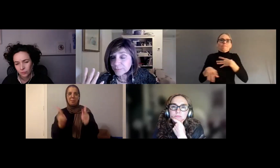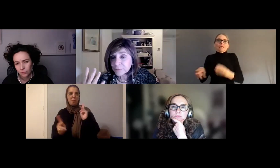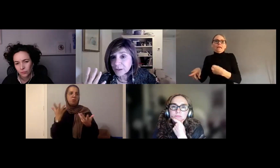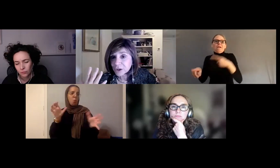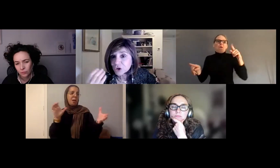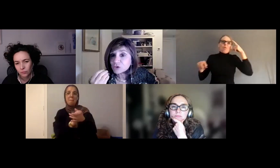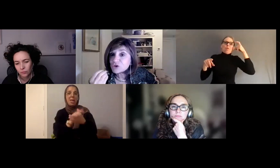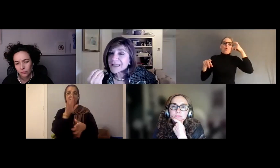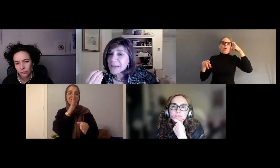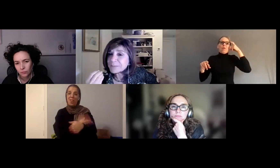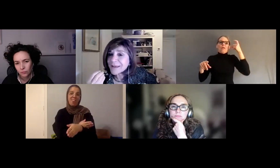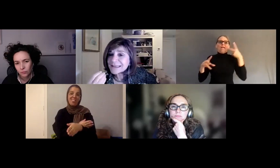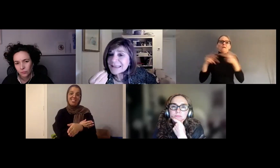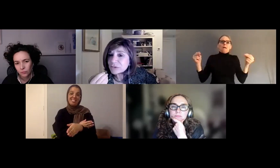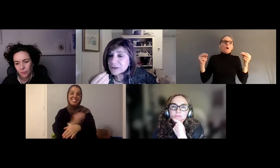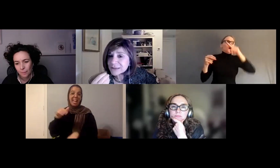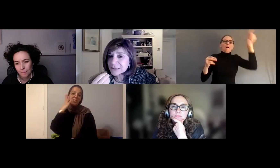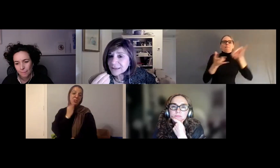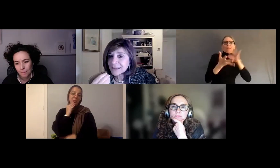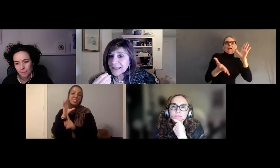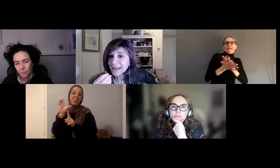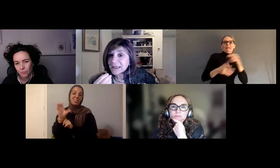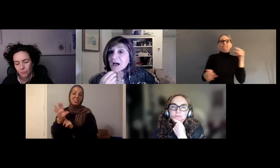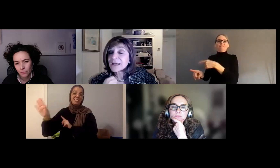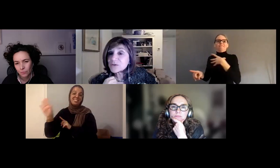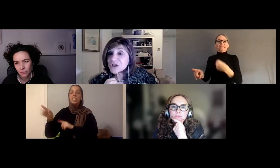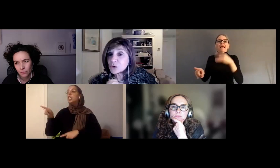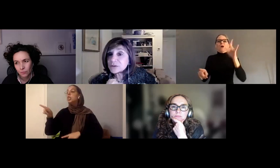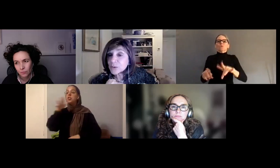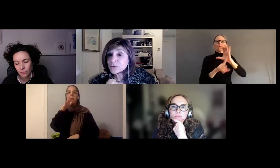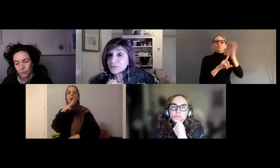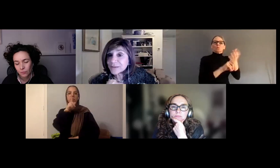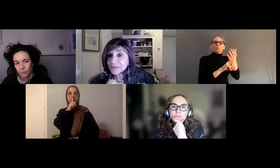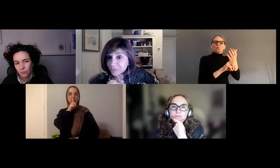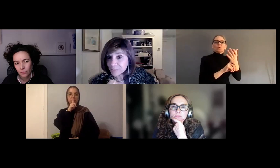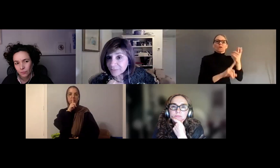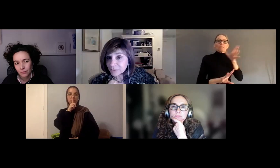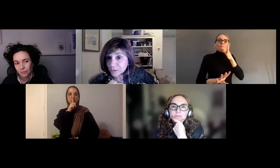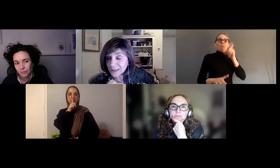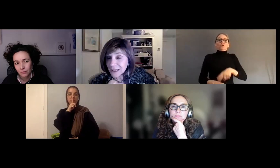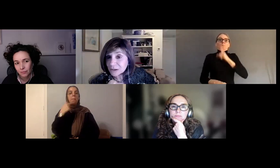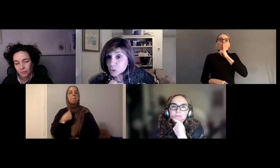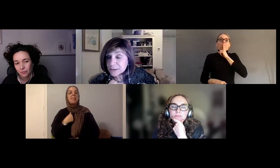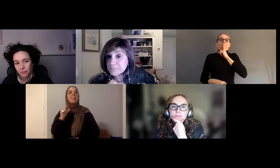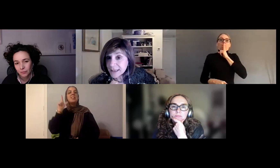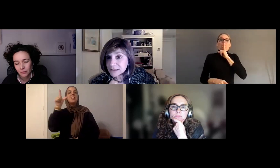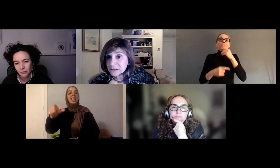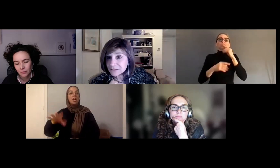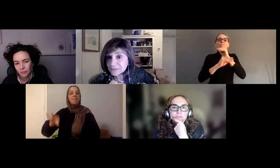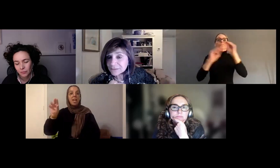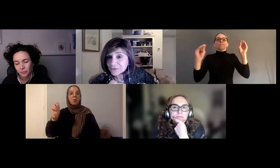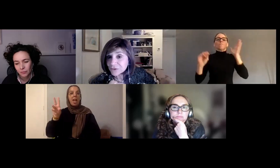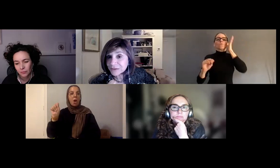unmarriageable. So she kept that secret. And I was the only one who found out about it when I actually